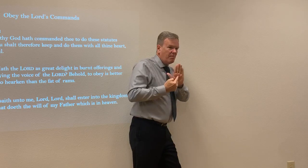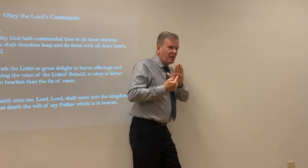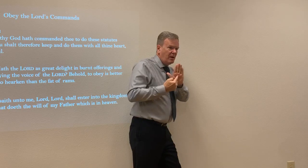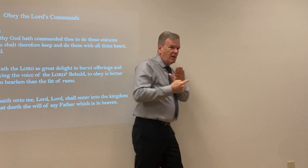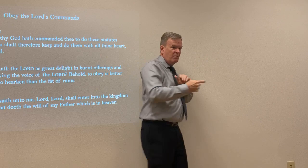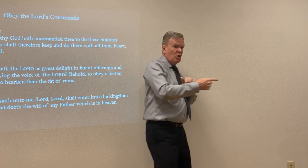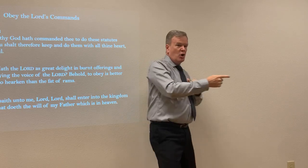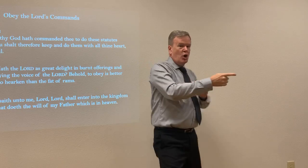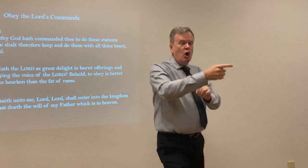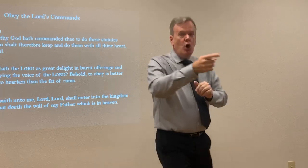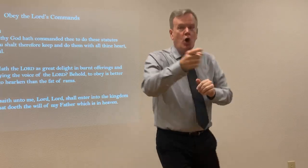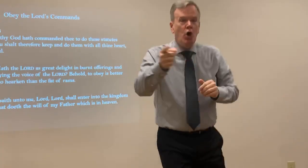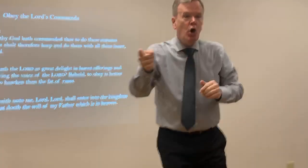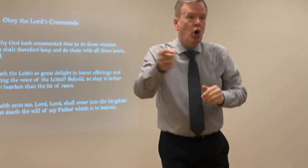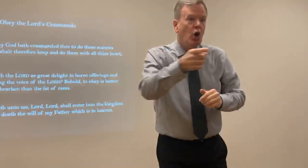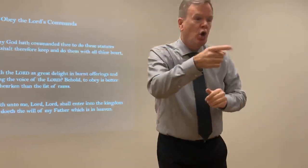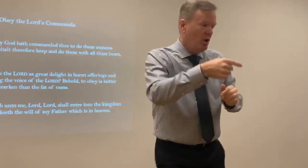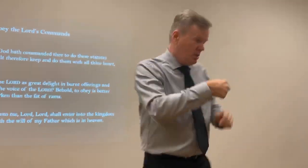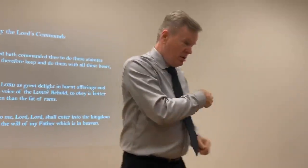said. And that's a good example for each and every one of us.